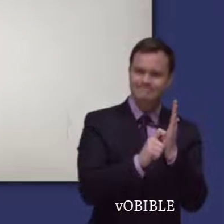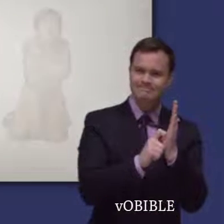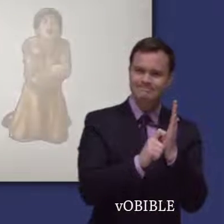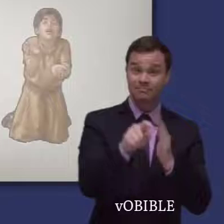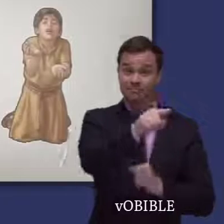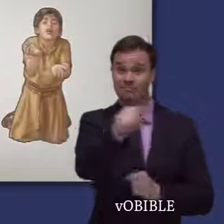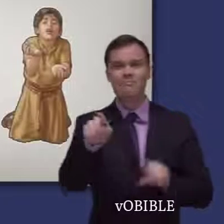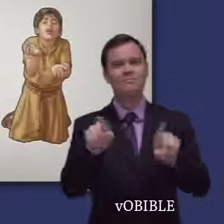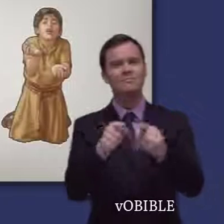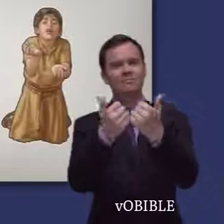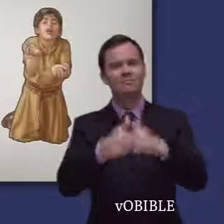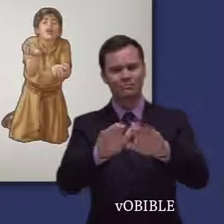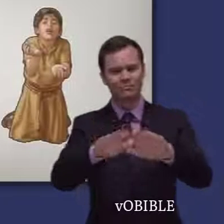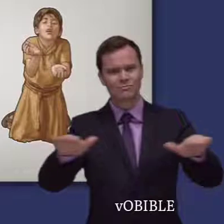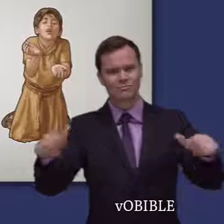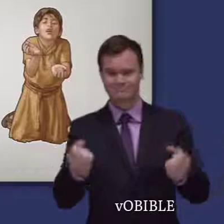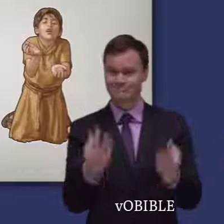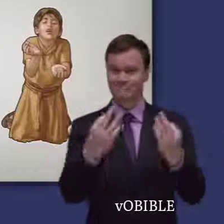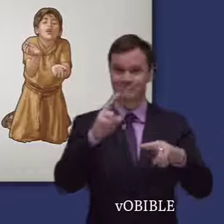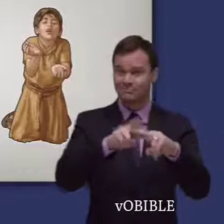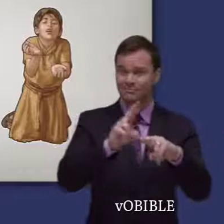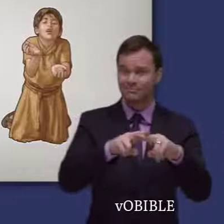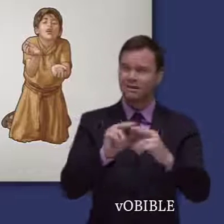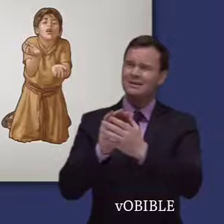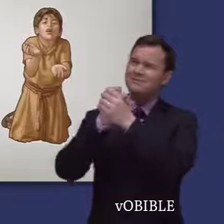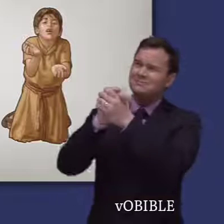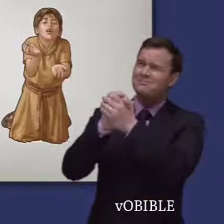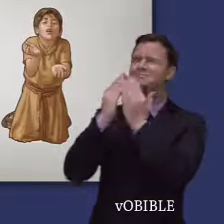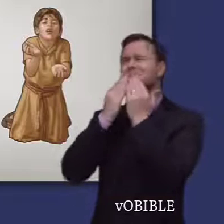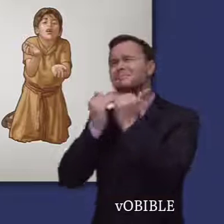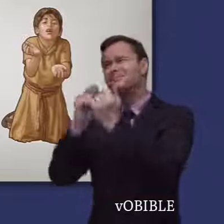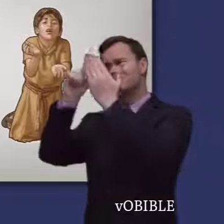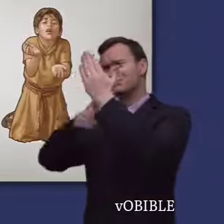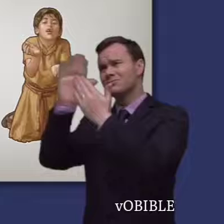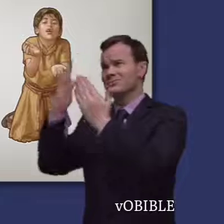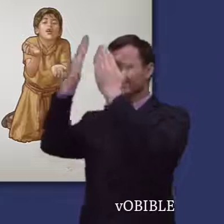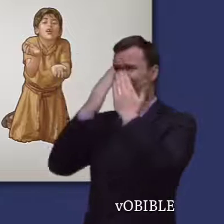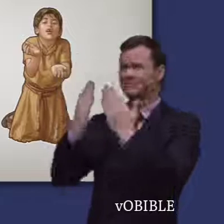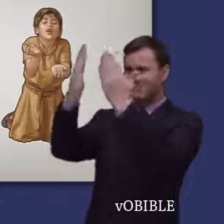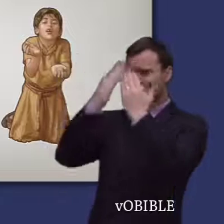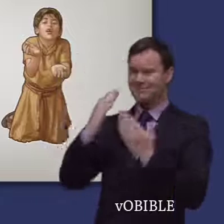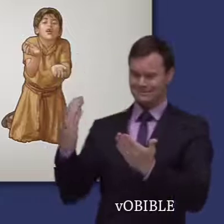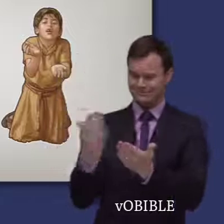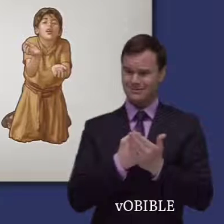Jeremiah likens them to orphans without a father who humbly beg Jehovah for mercy and